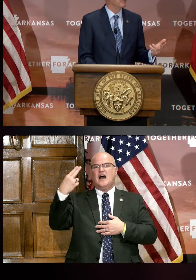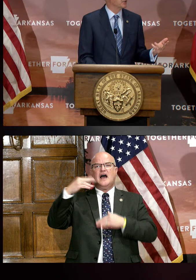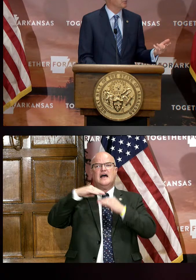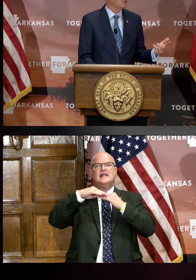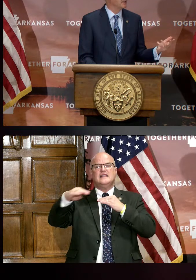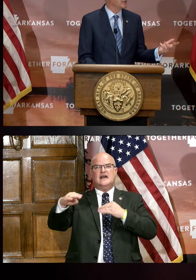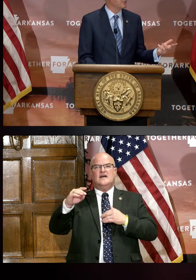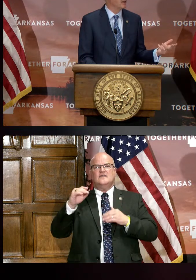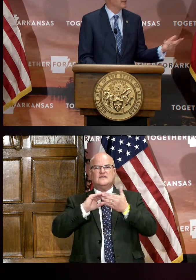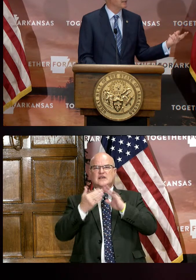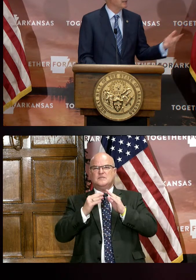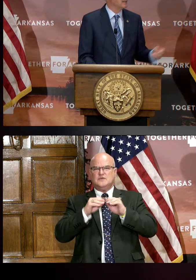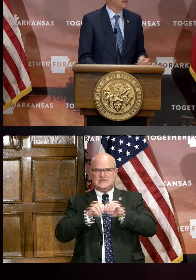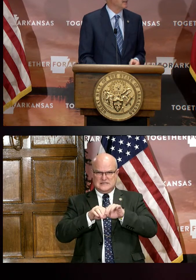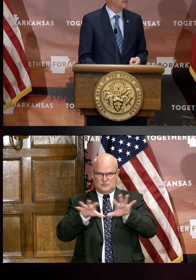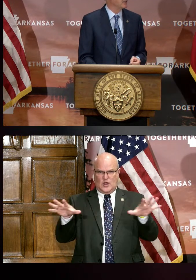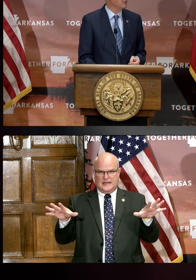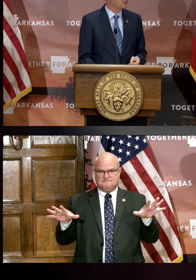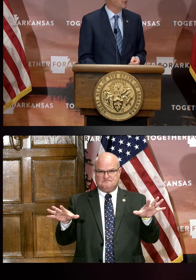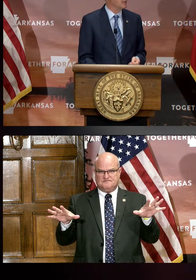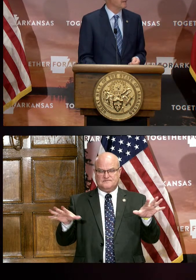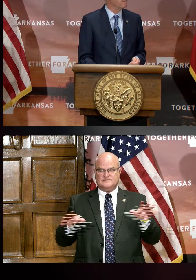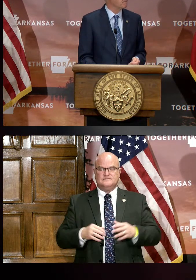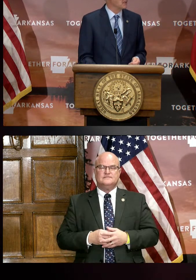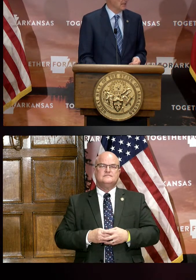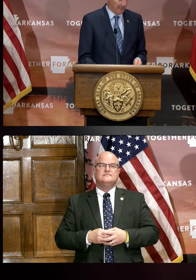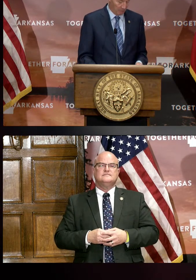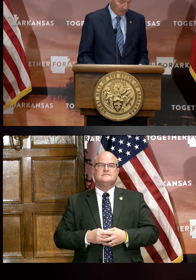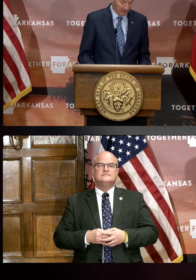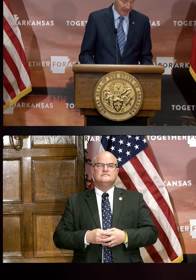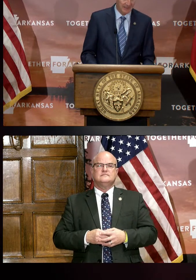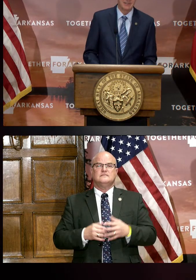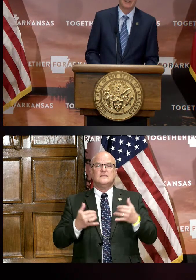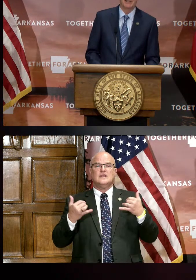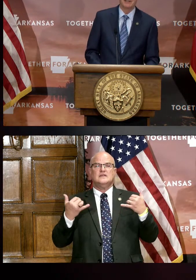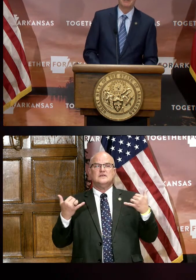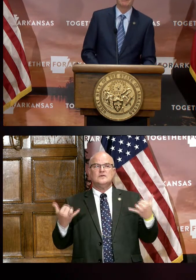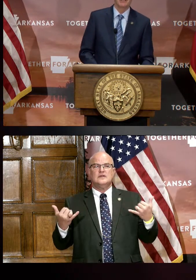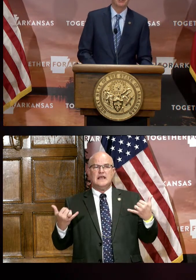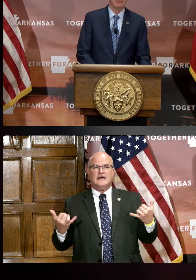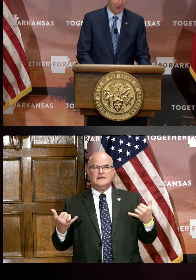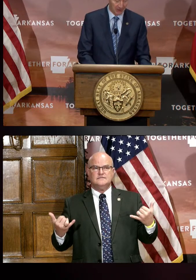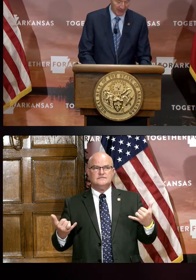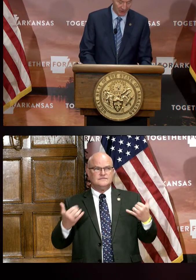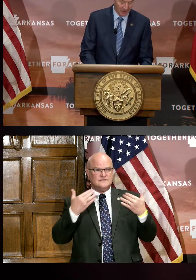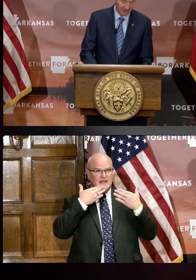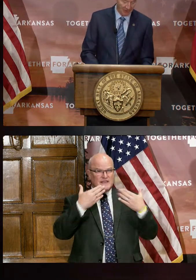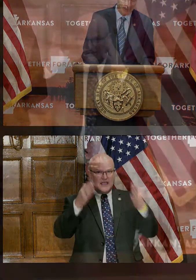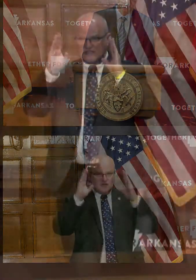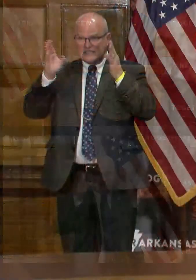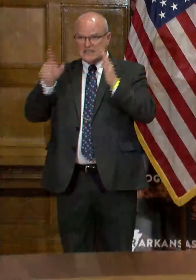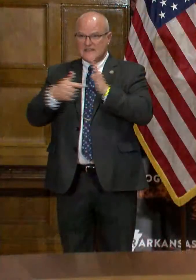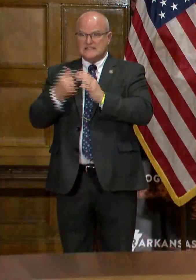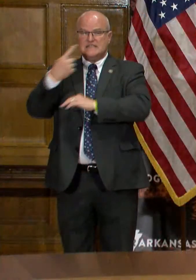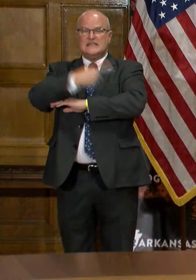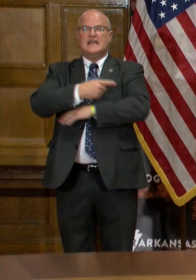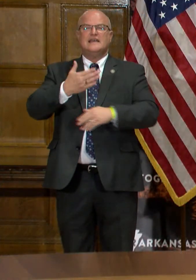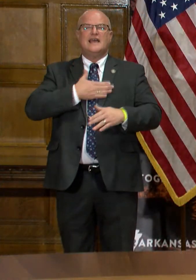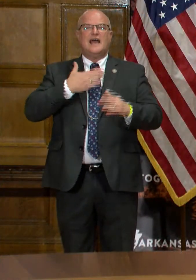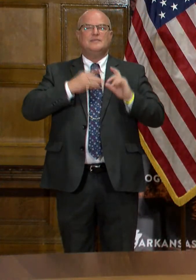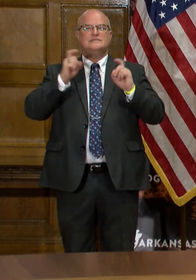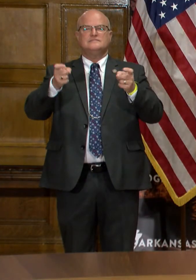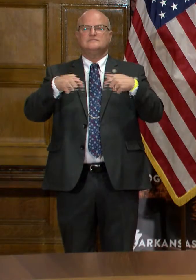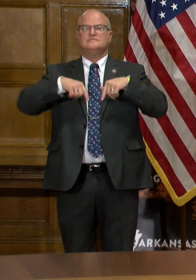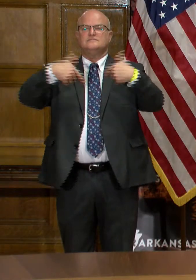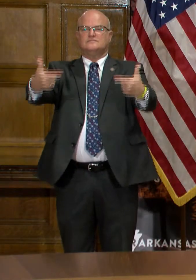level of community spread in the community. And with that, thank you for your attention to this today, and be happy to turn it